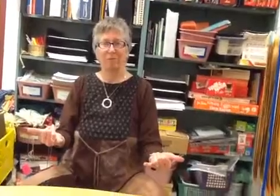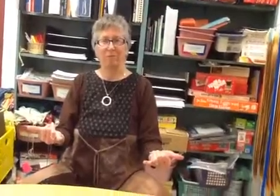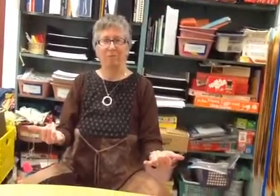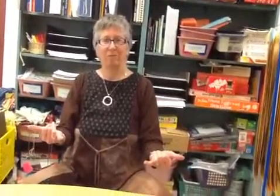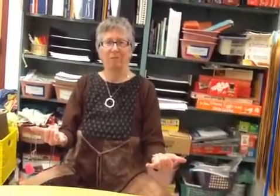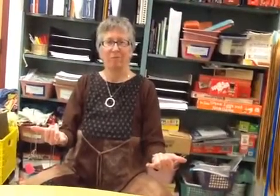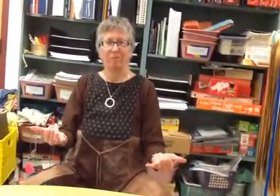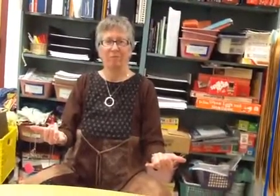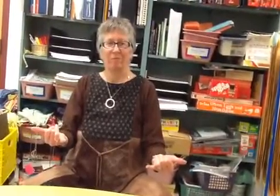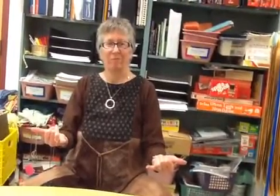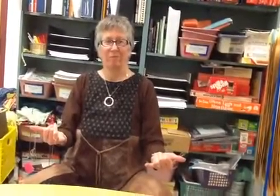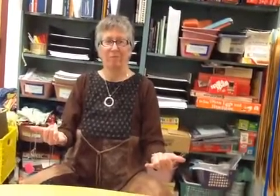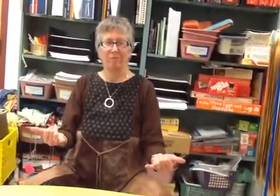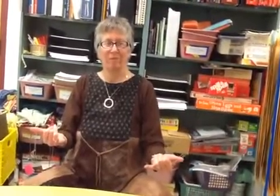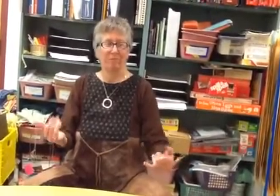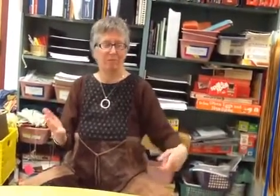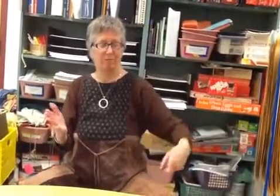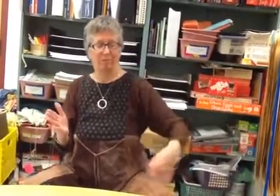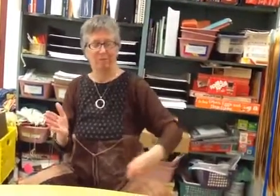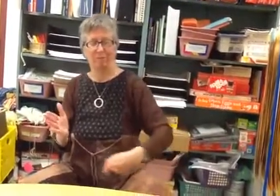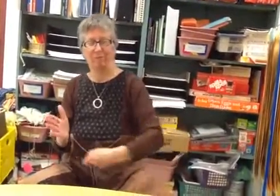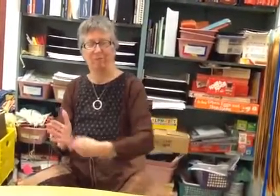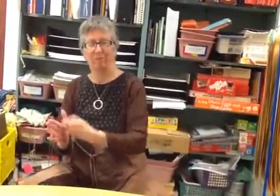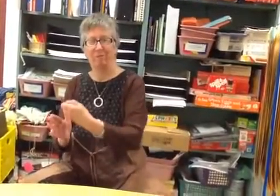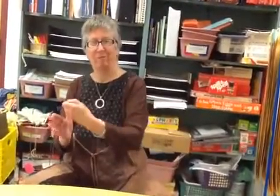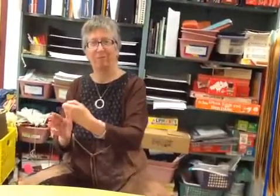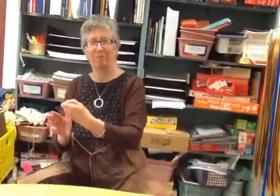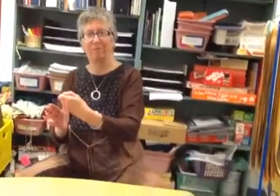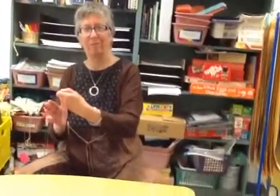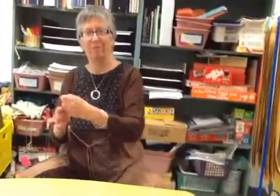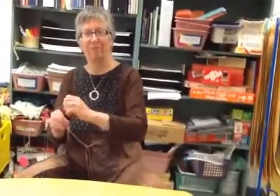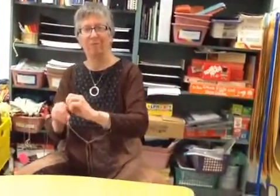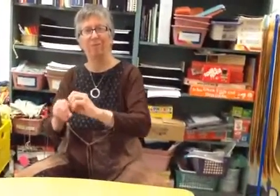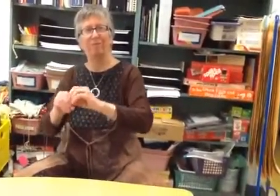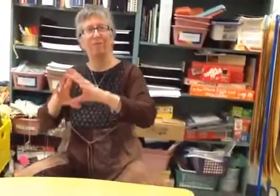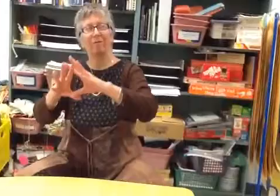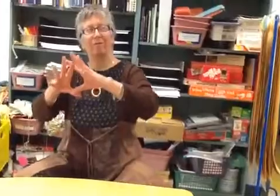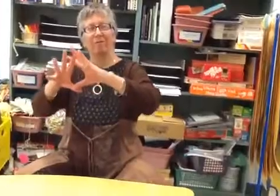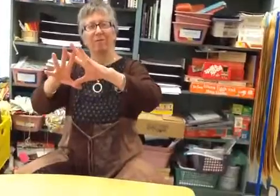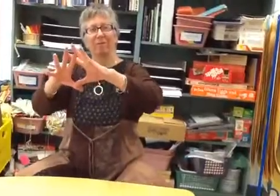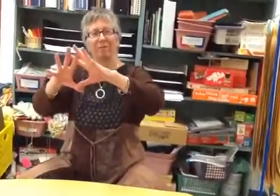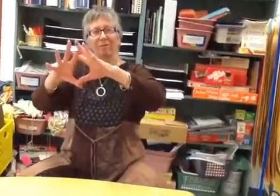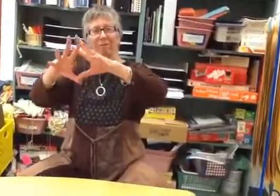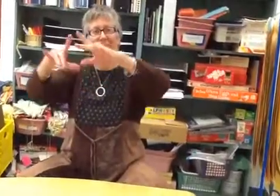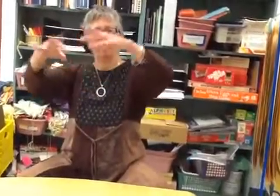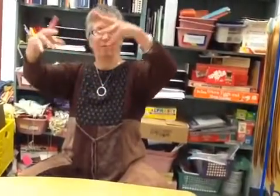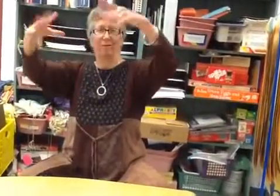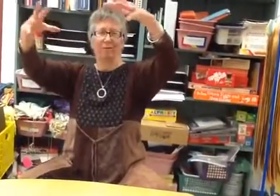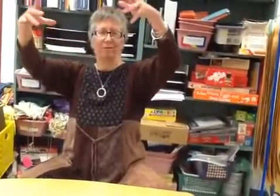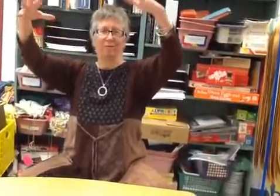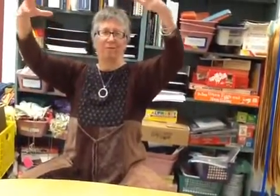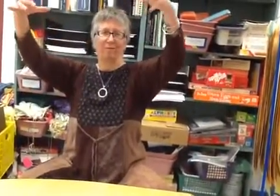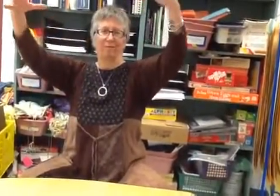You just gotta ignite the light and let it